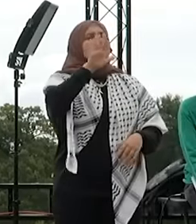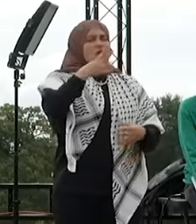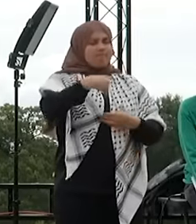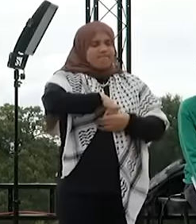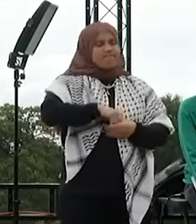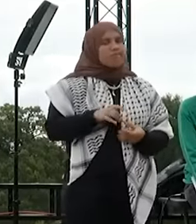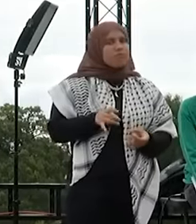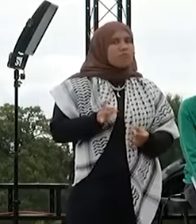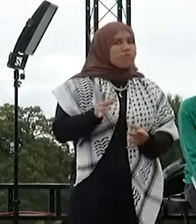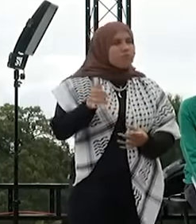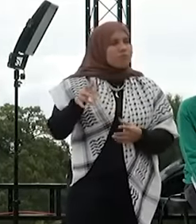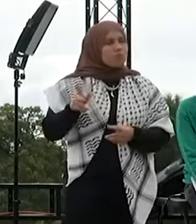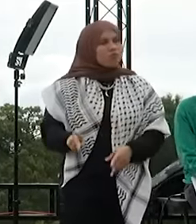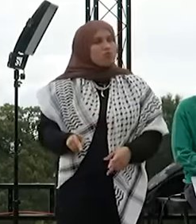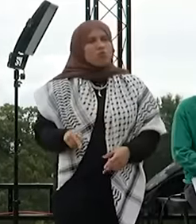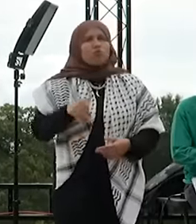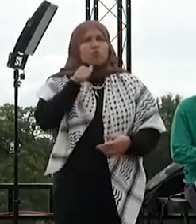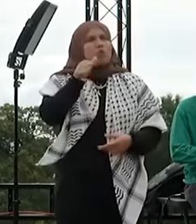hatred for a people,